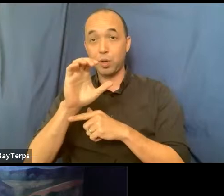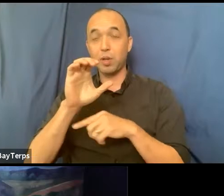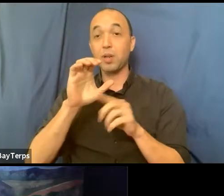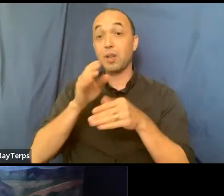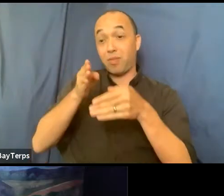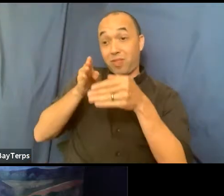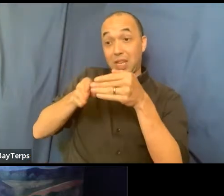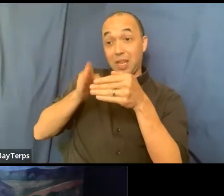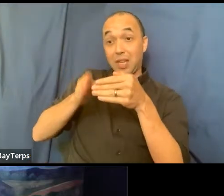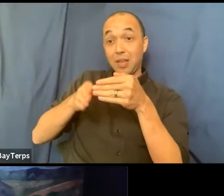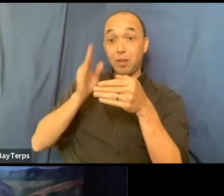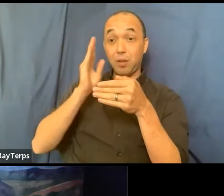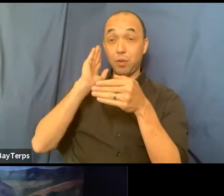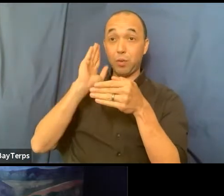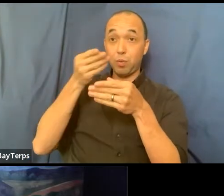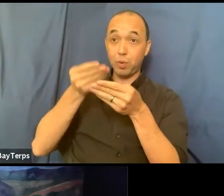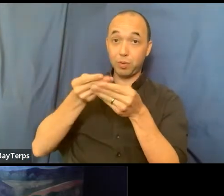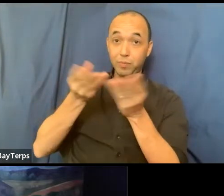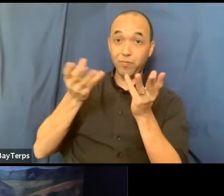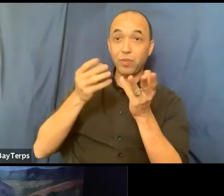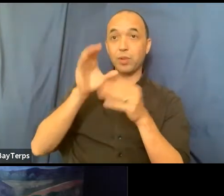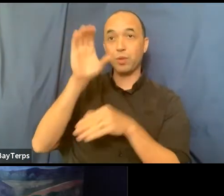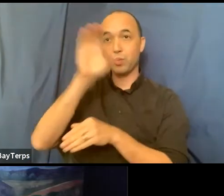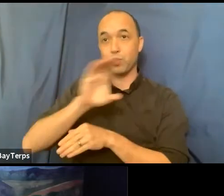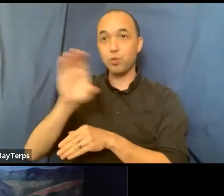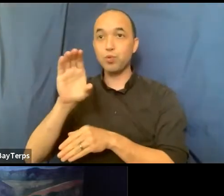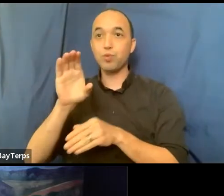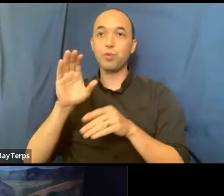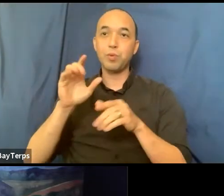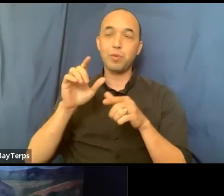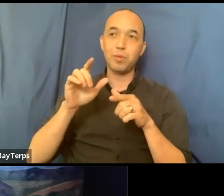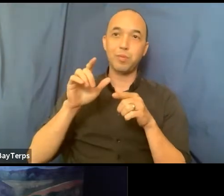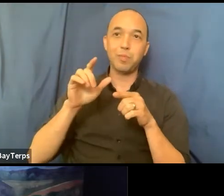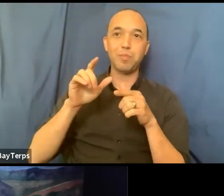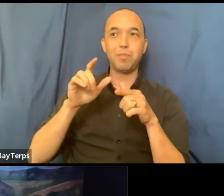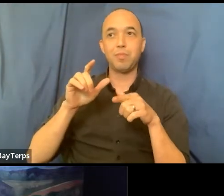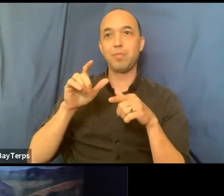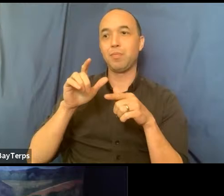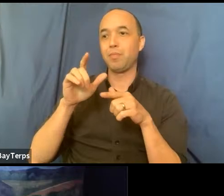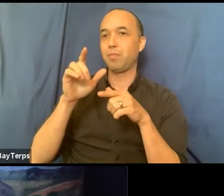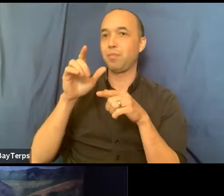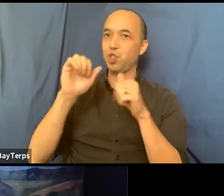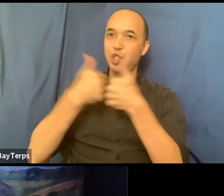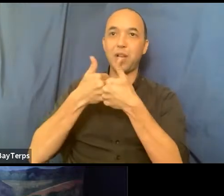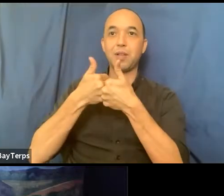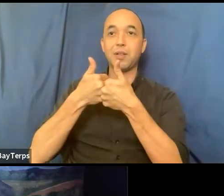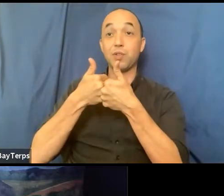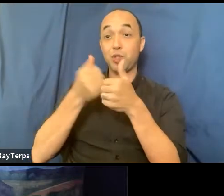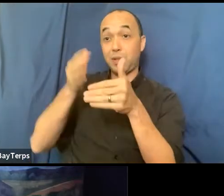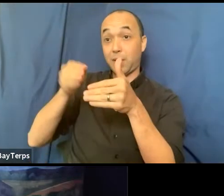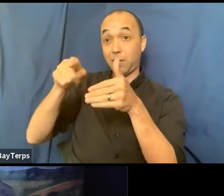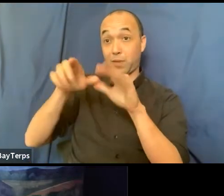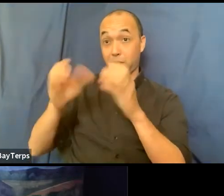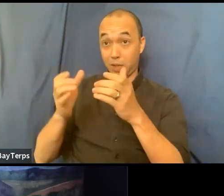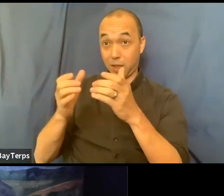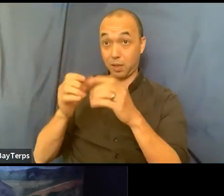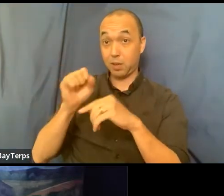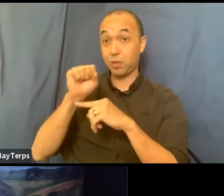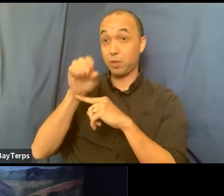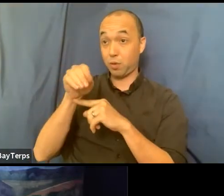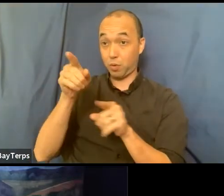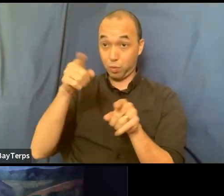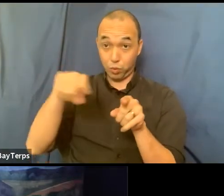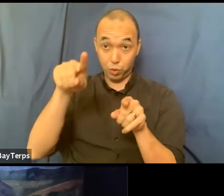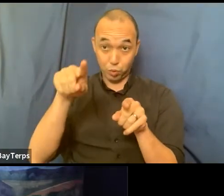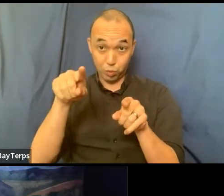Zoom live stream challenge item here at the end. So get as much information as you can